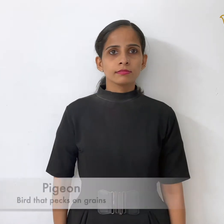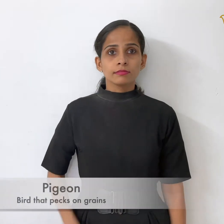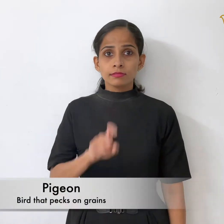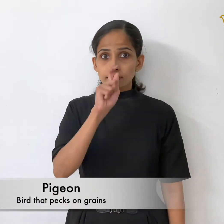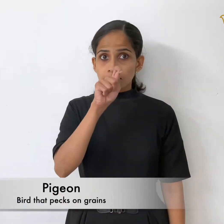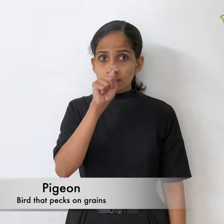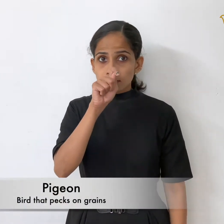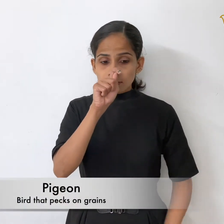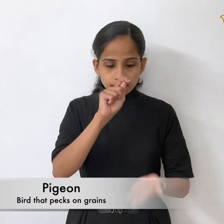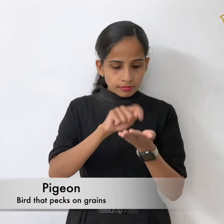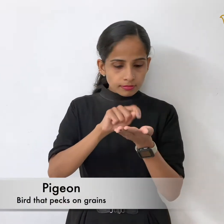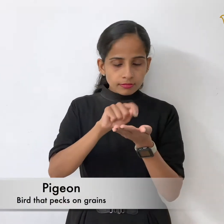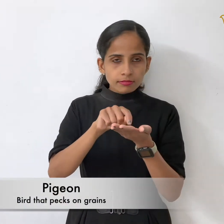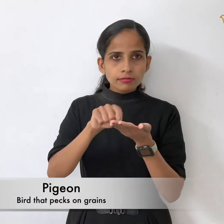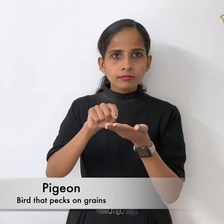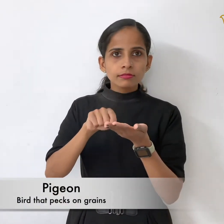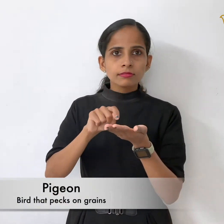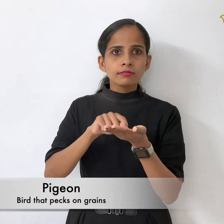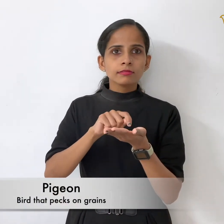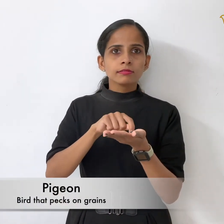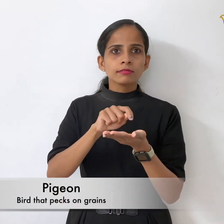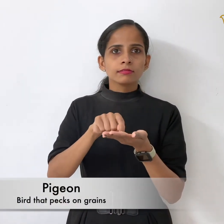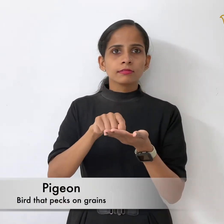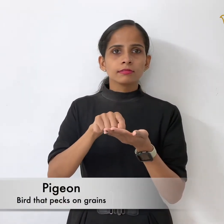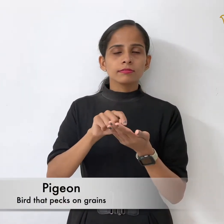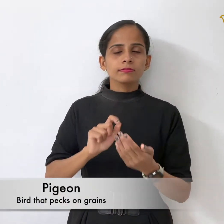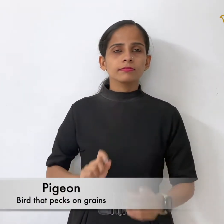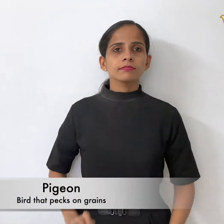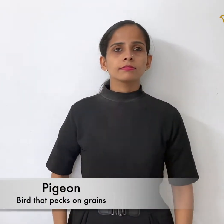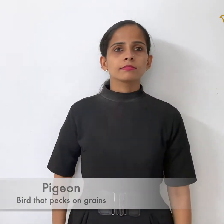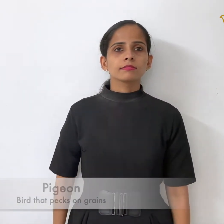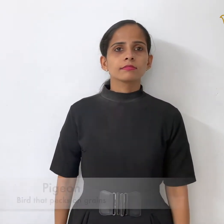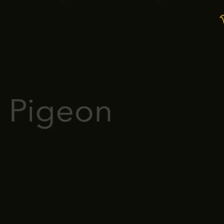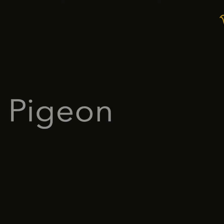Pigeon, bird that pecks on grains.